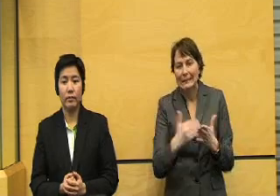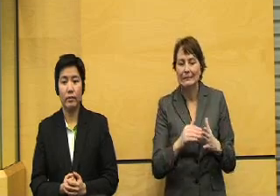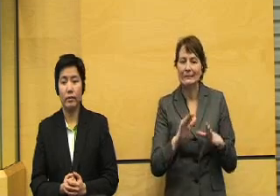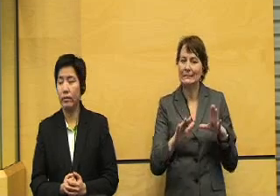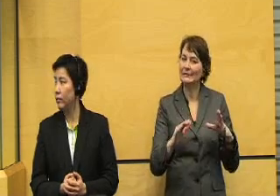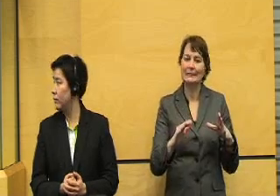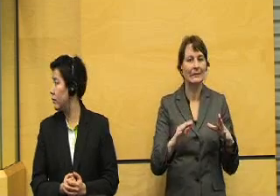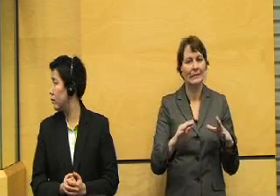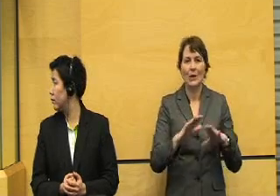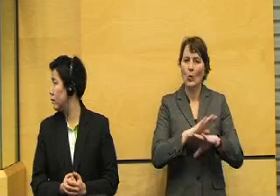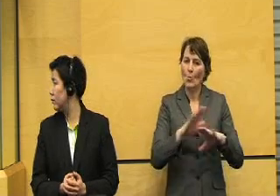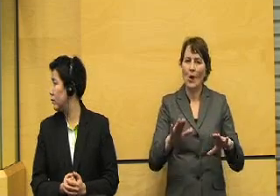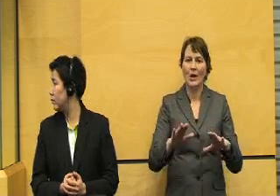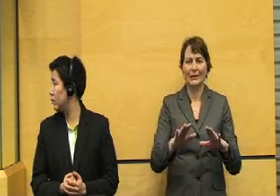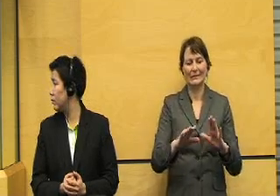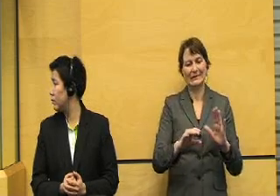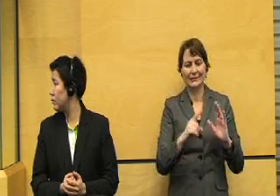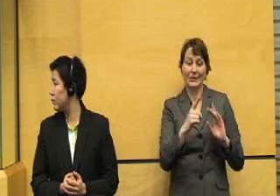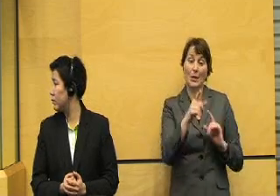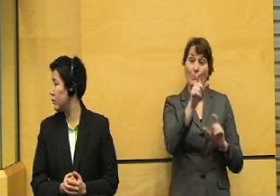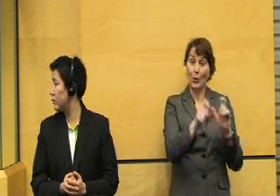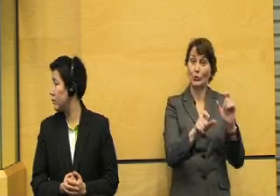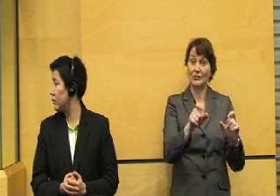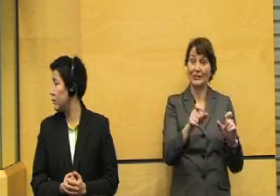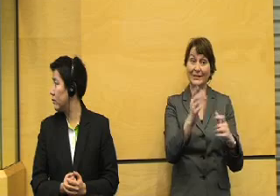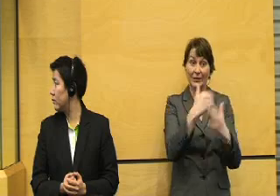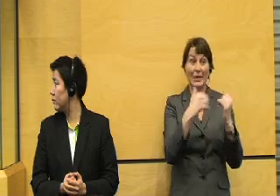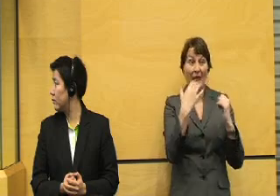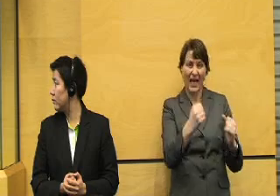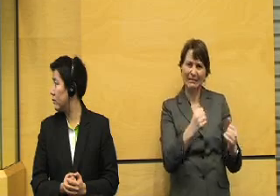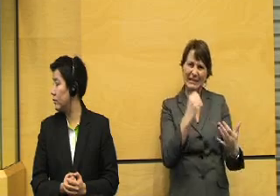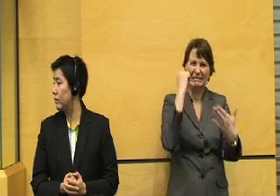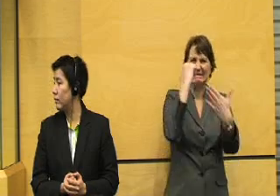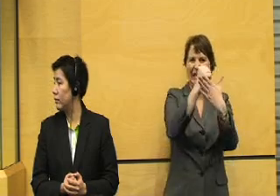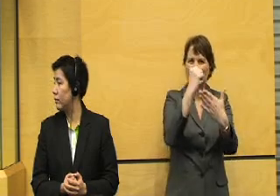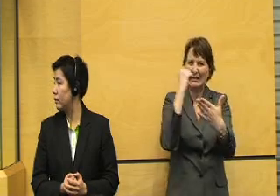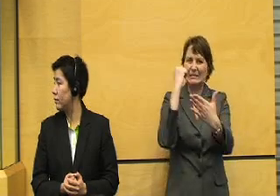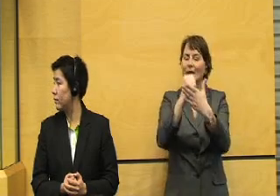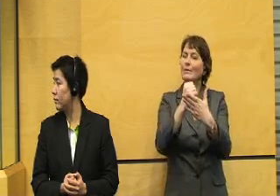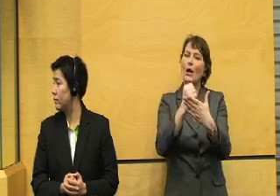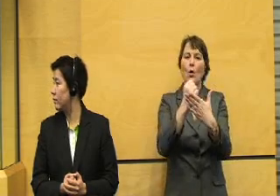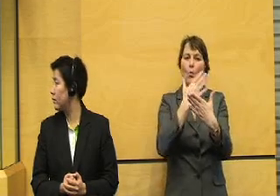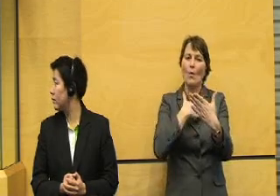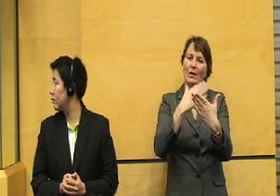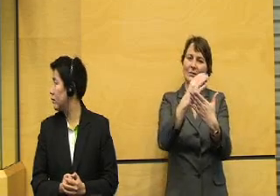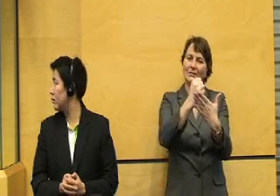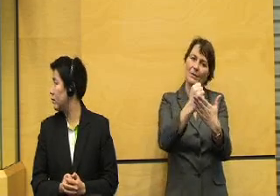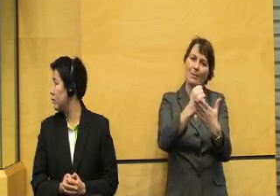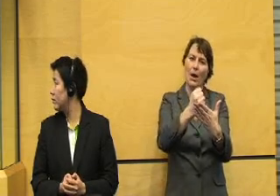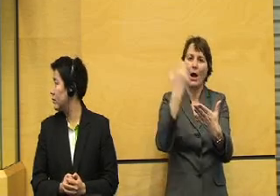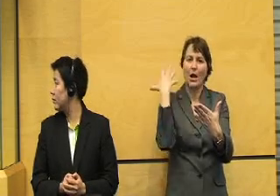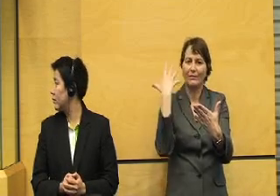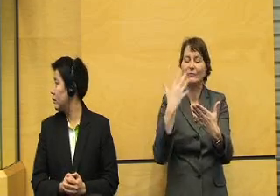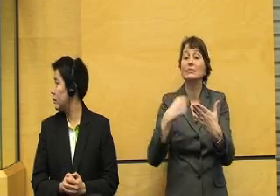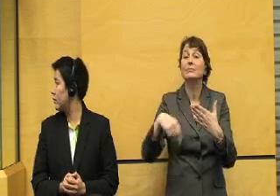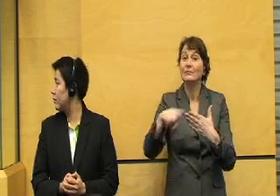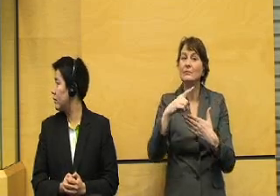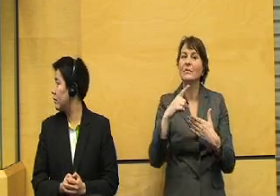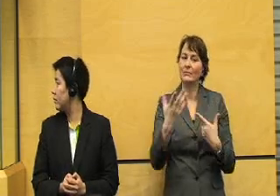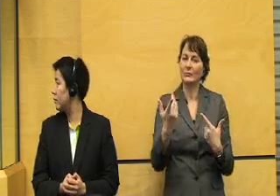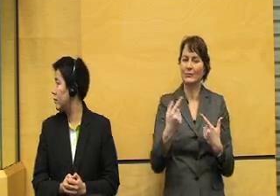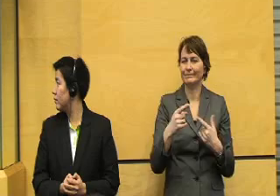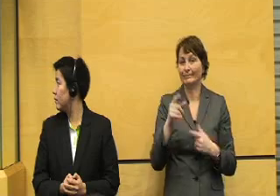eliminate stereotypes and stigma against persons with disability, particularly those who are also